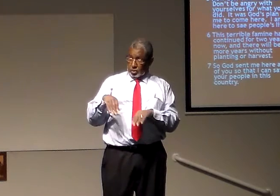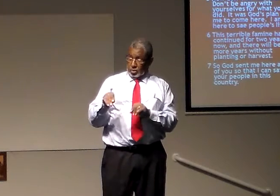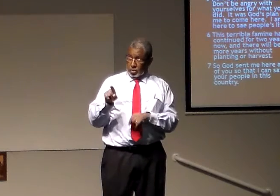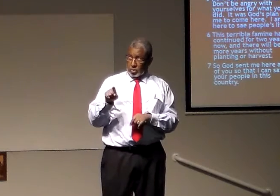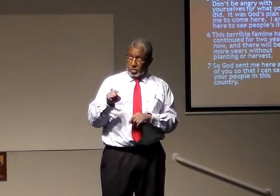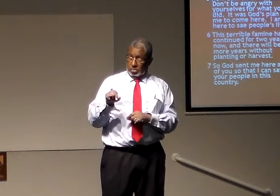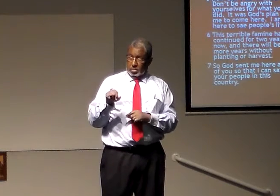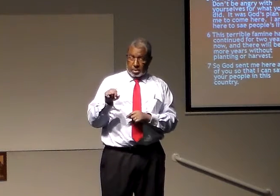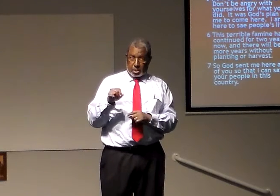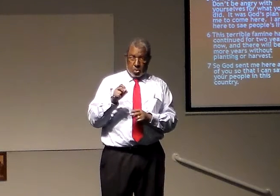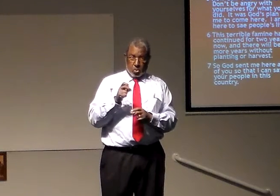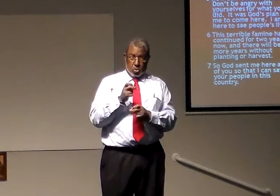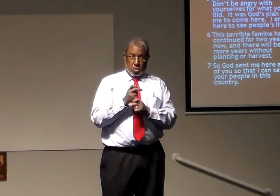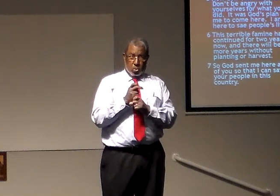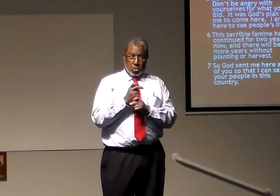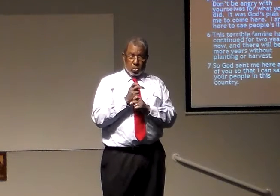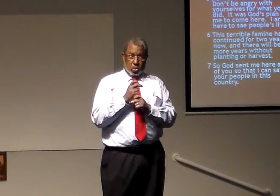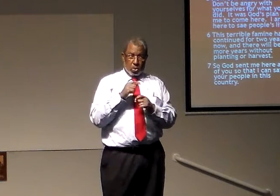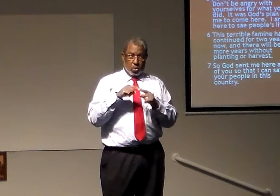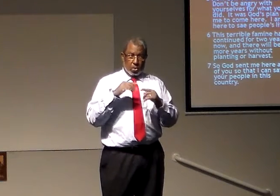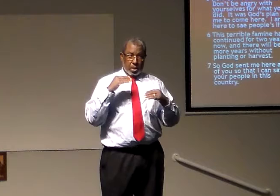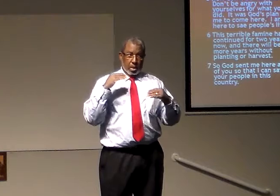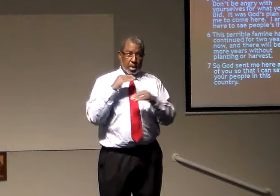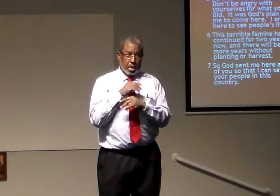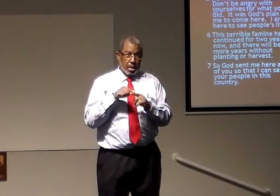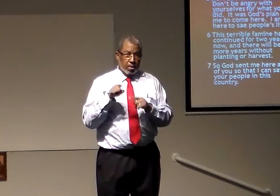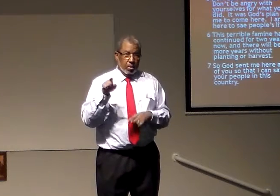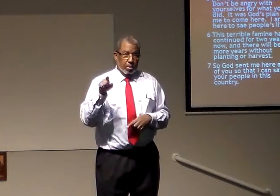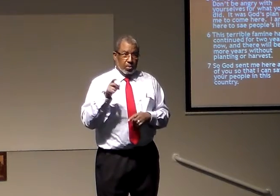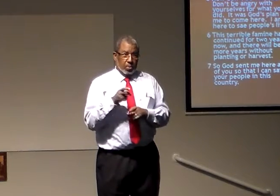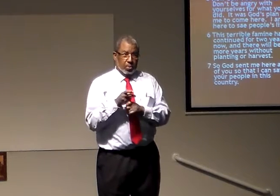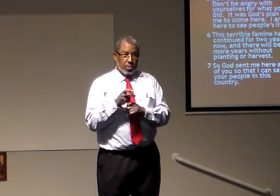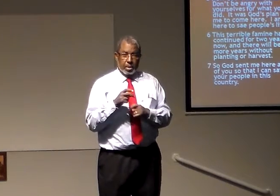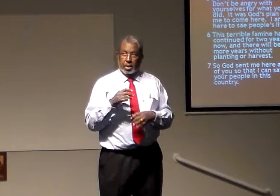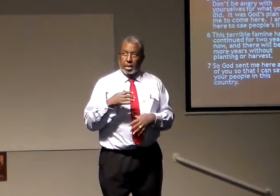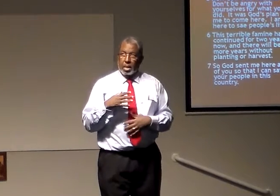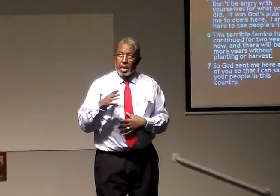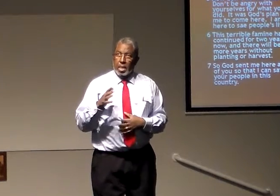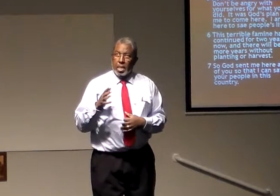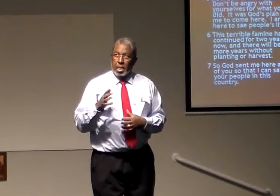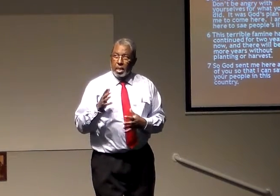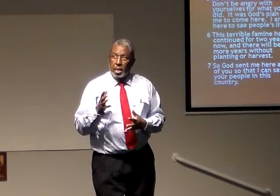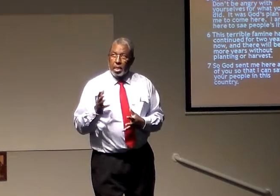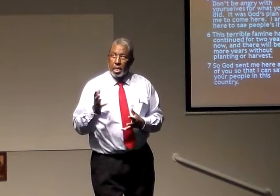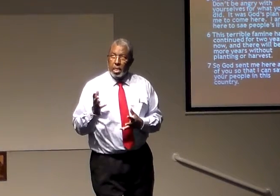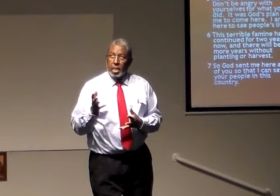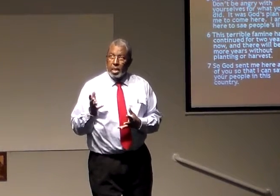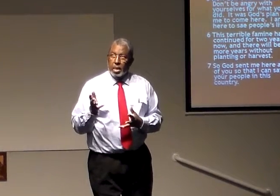be. We sold you? No, it's hard to believe. They were like,